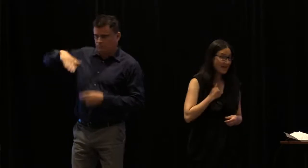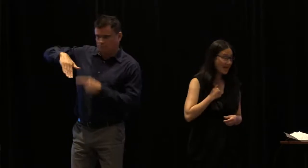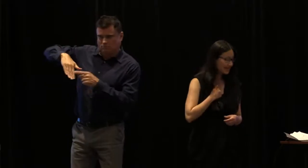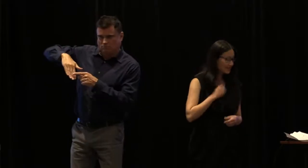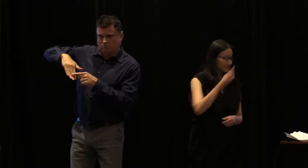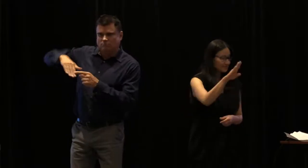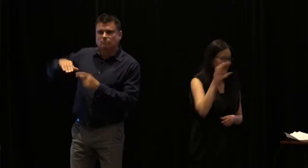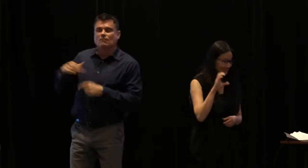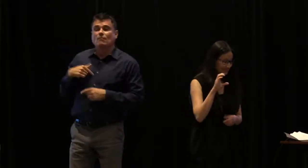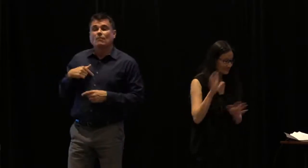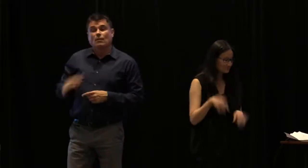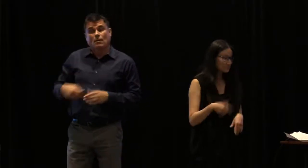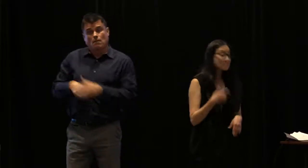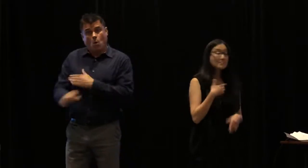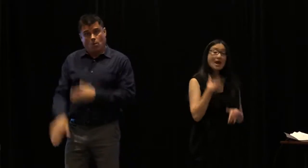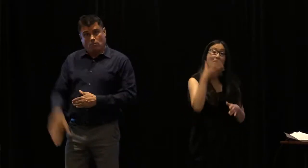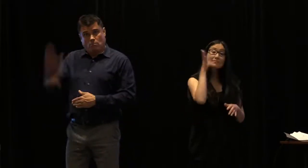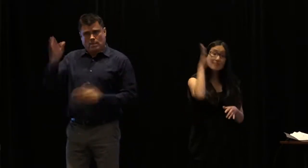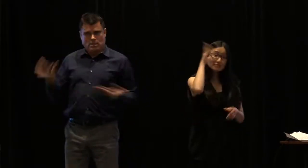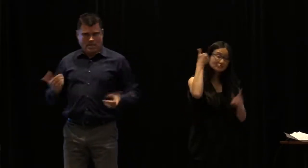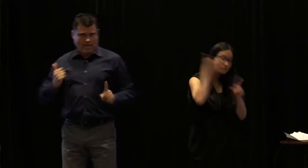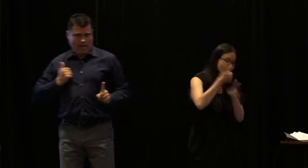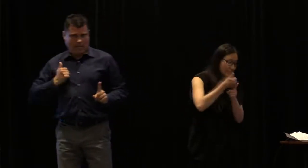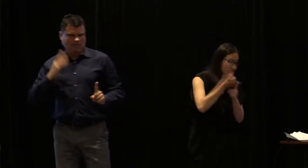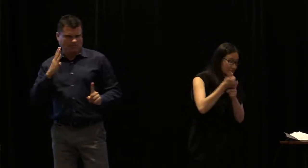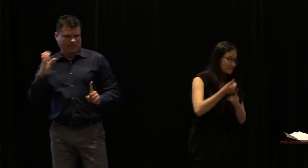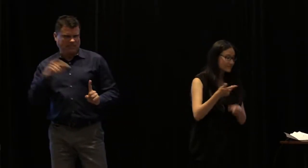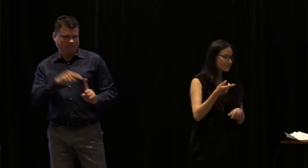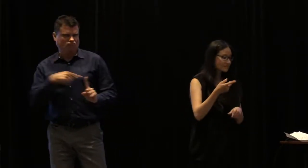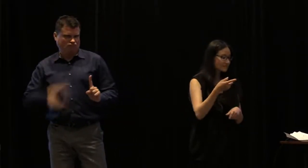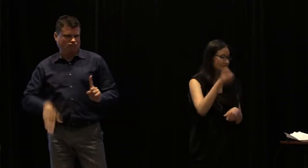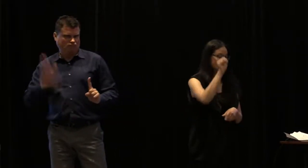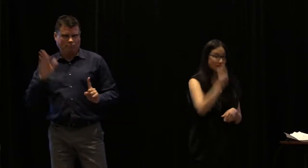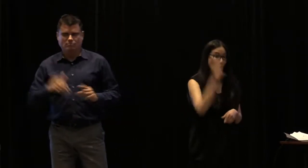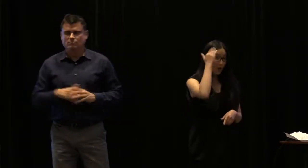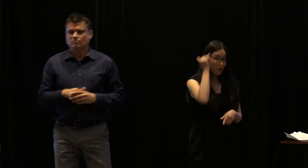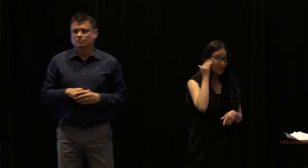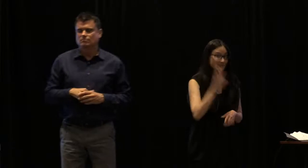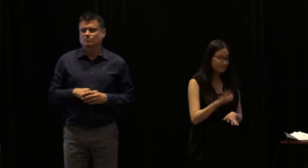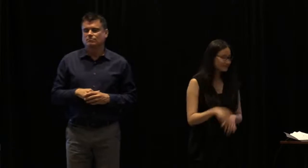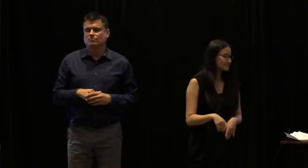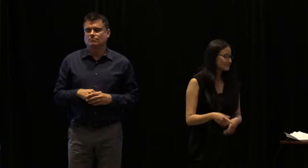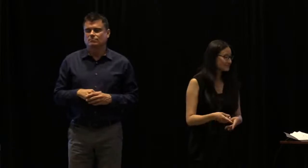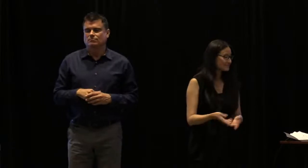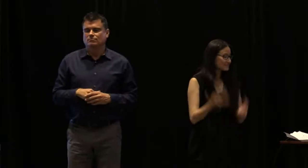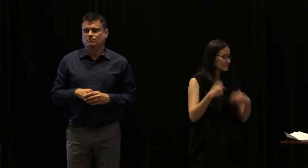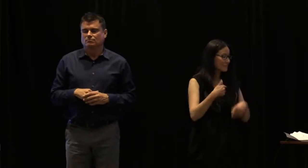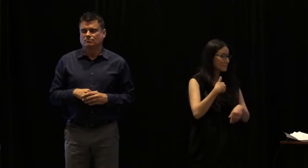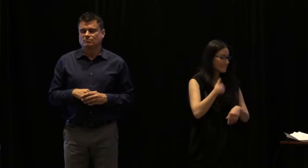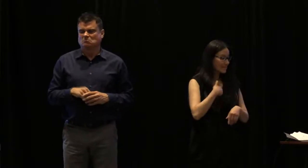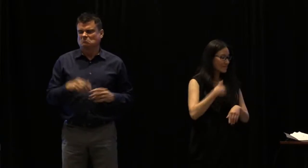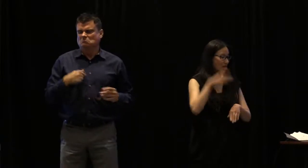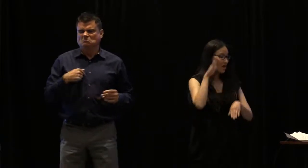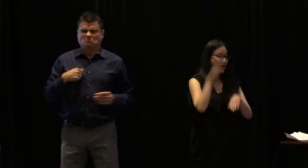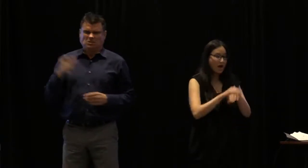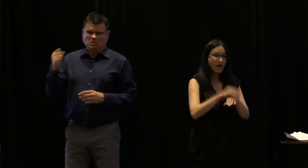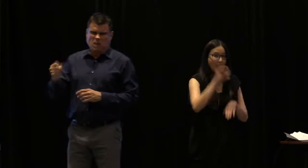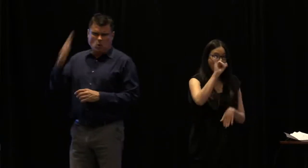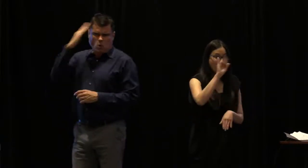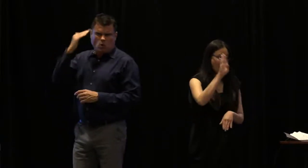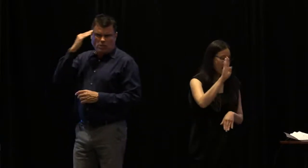I was born and raised in Canada, BC particularly. My parents are South Korean as well.